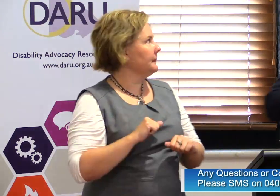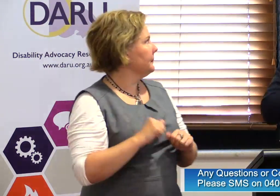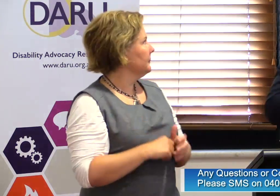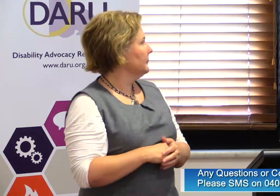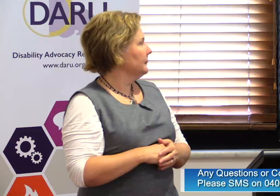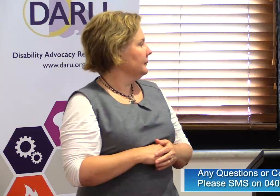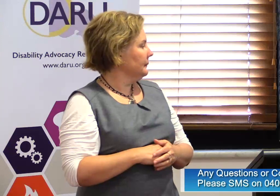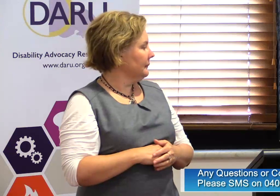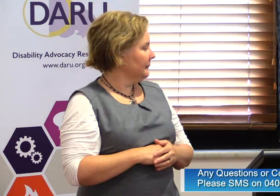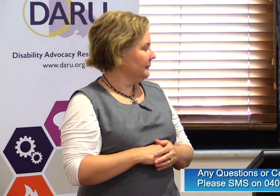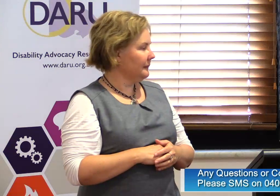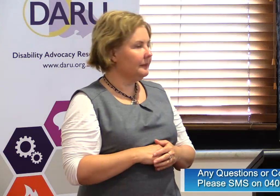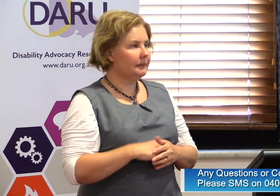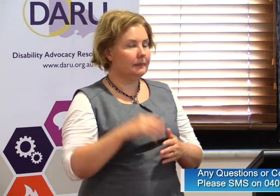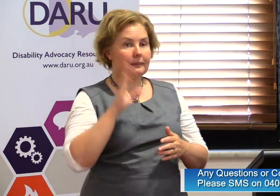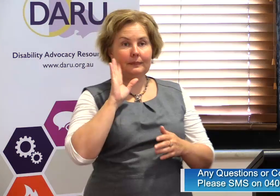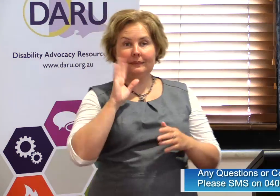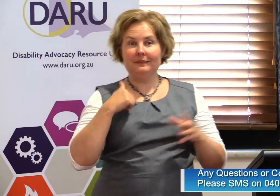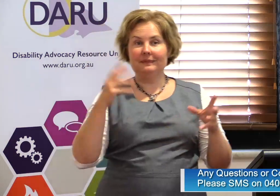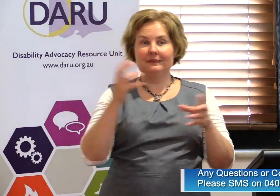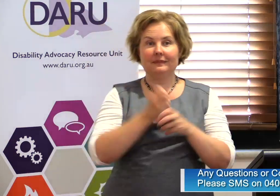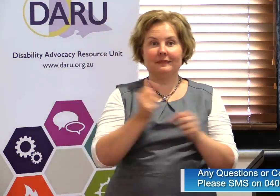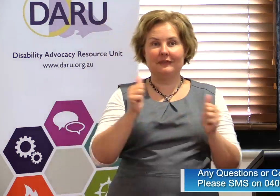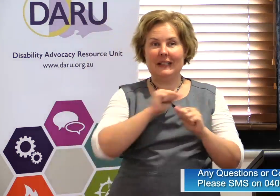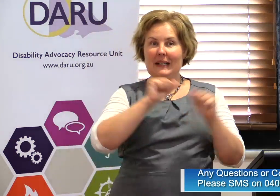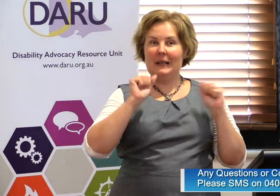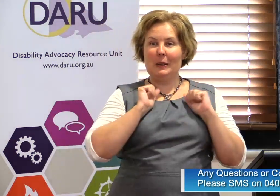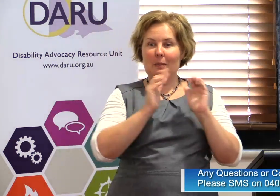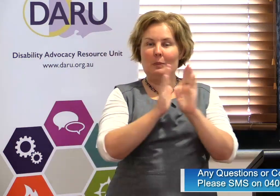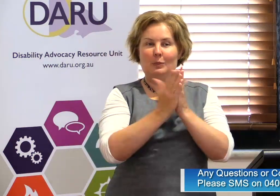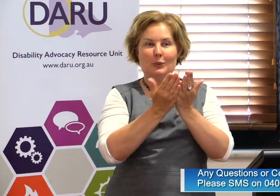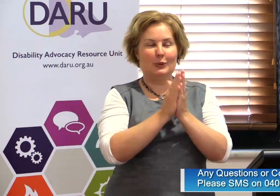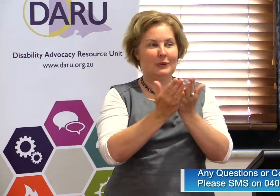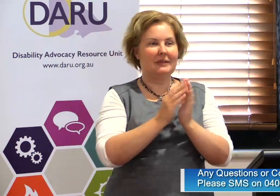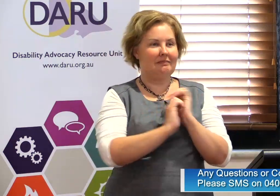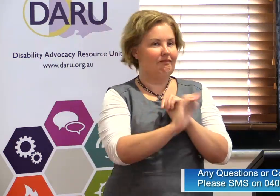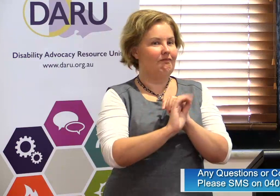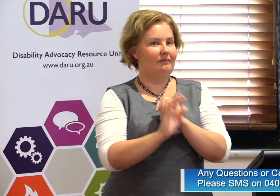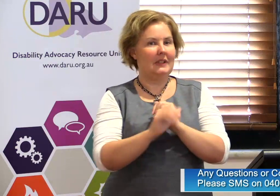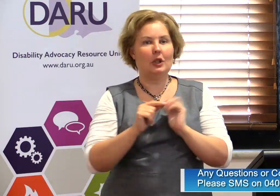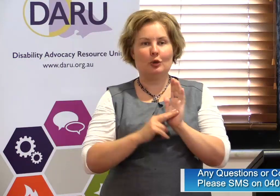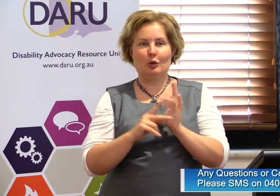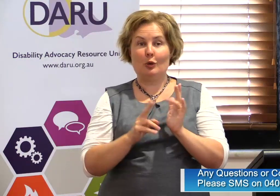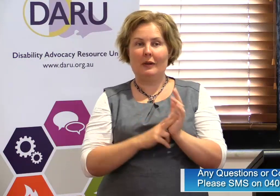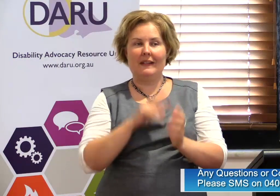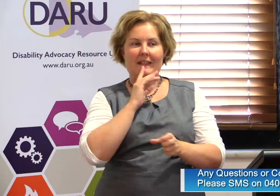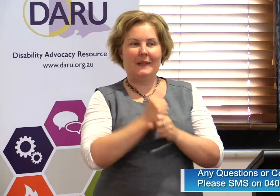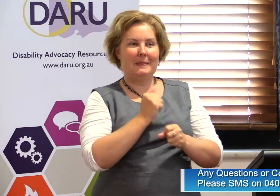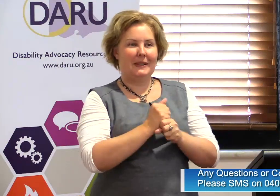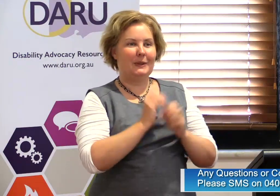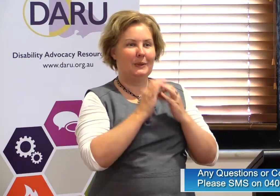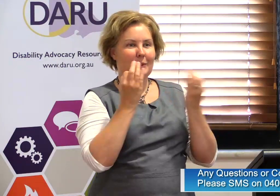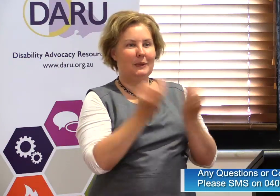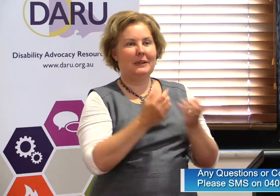before I sign off. So, this is our book. So we're a non-government organisation, but we've produced this, and it's a beautiful book, and it's got a lot